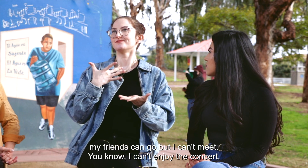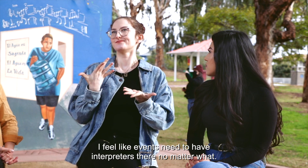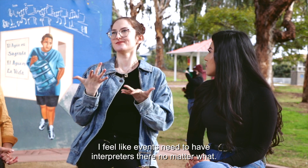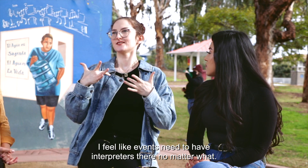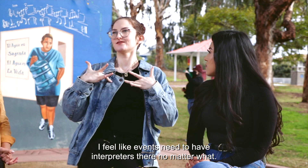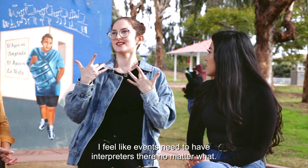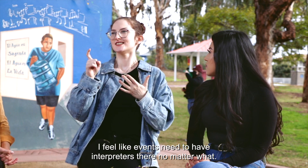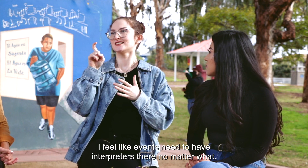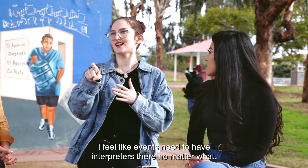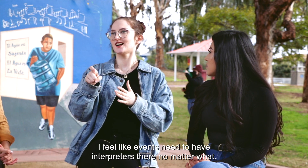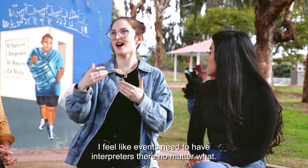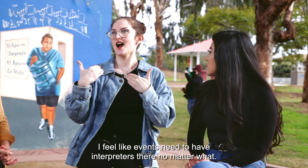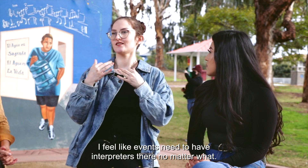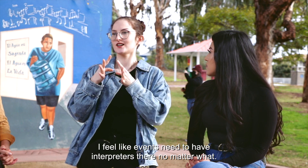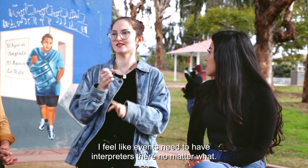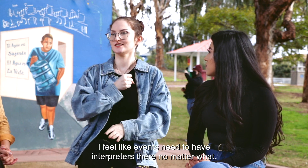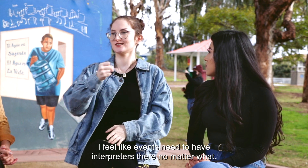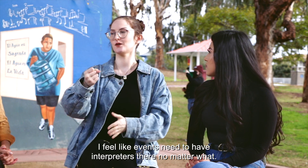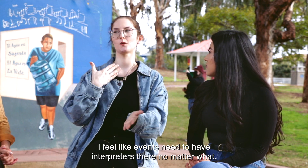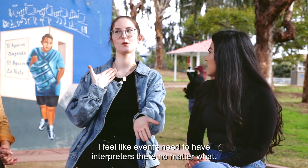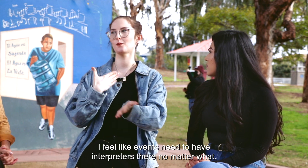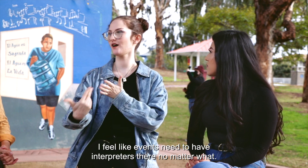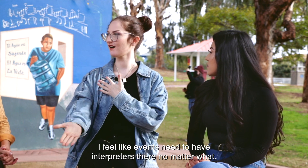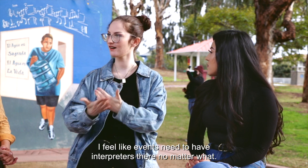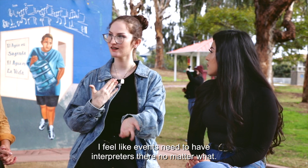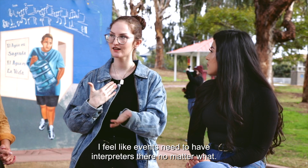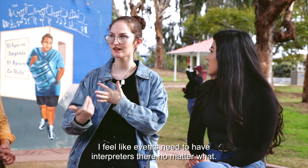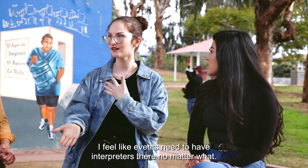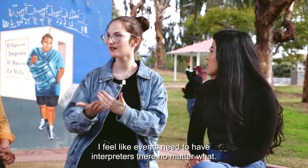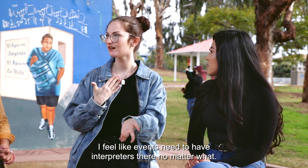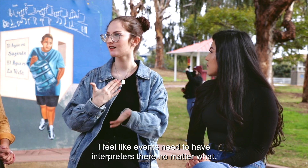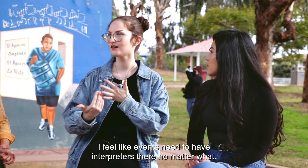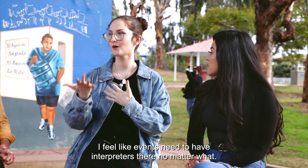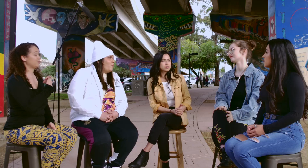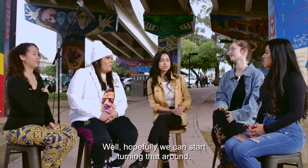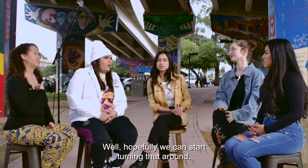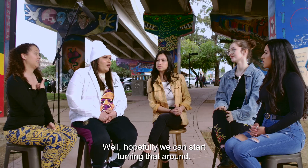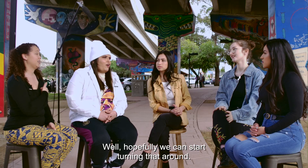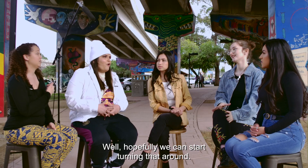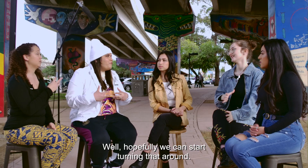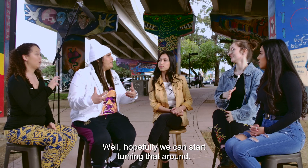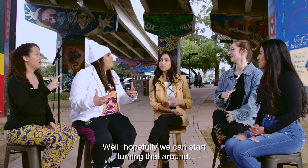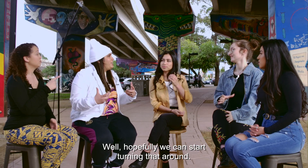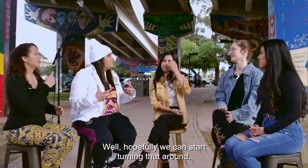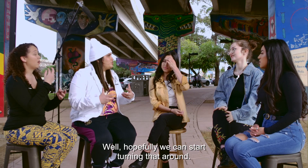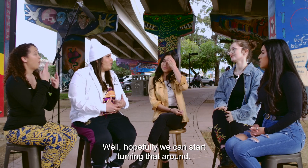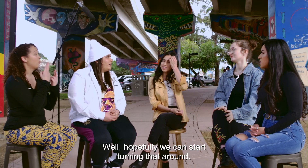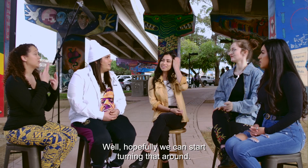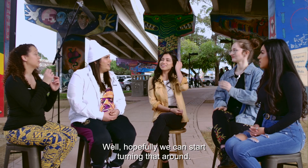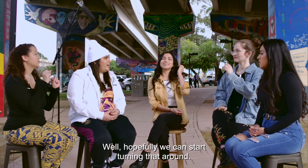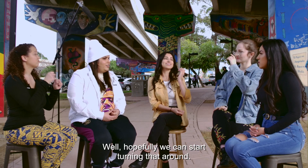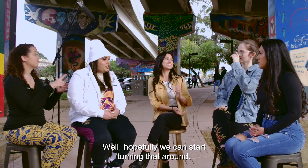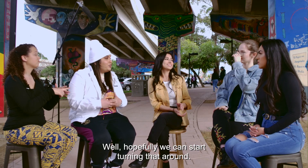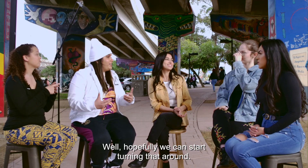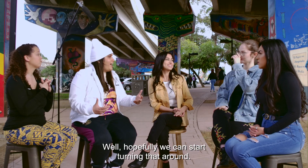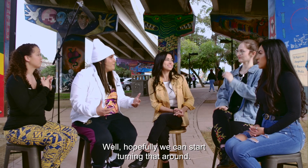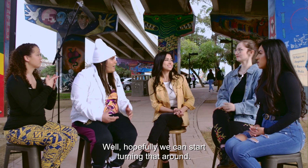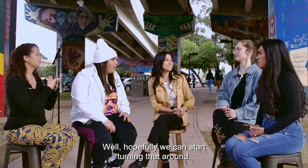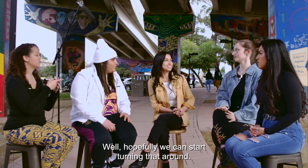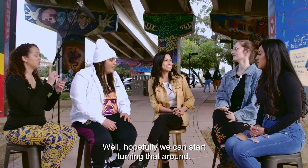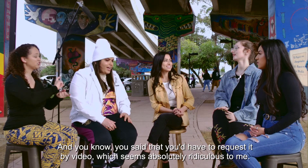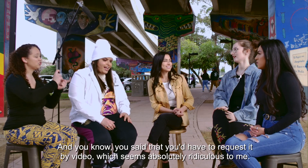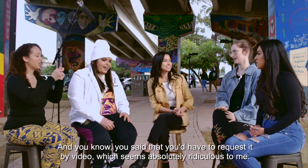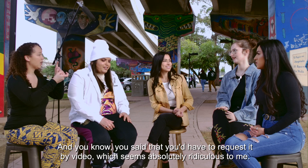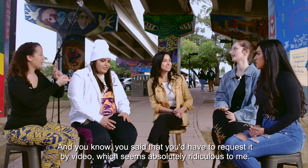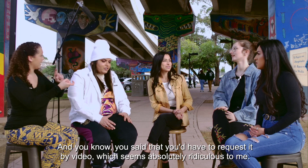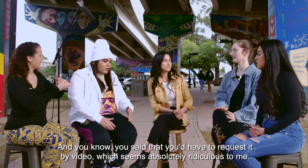concert. I feel like events need to have interpreters there no matter what. Well, hopefully we can start turning that